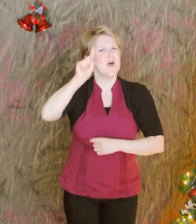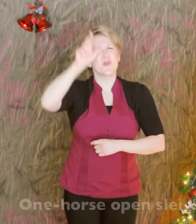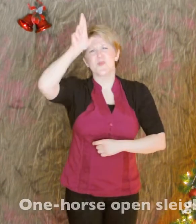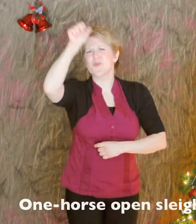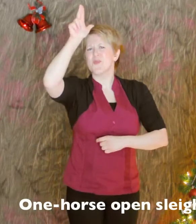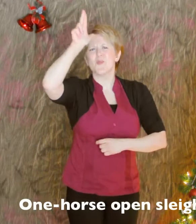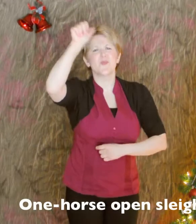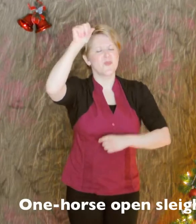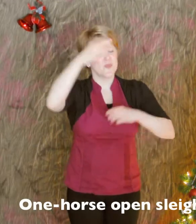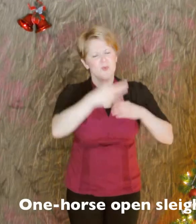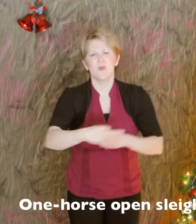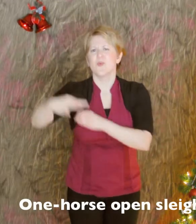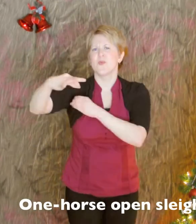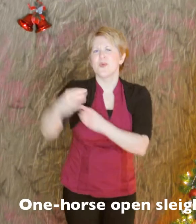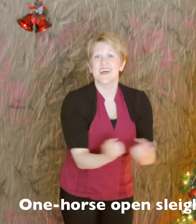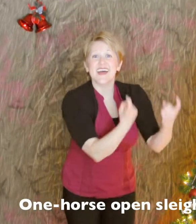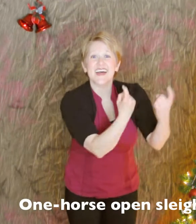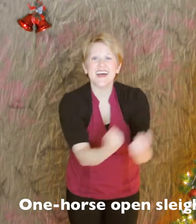one horse open sleigh.